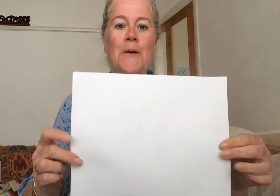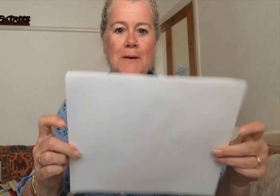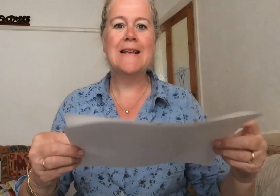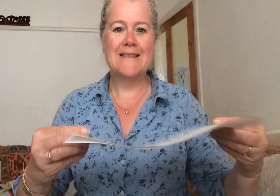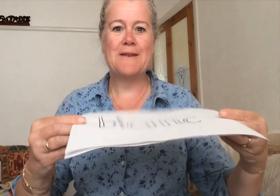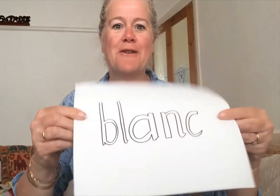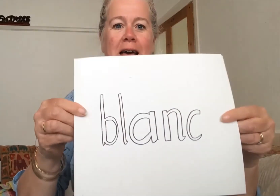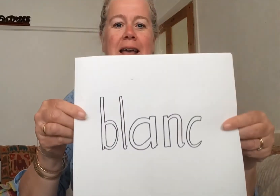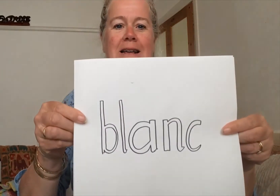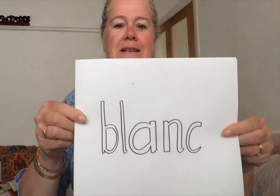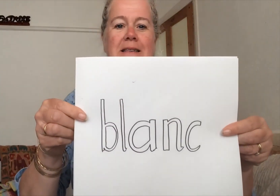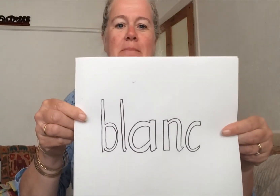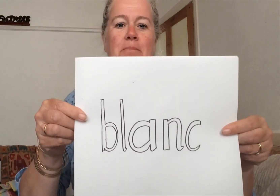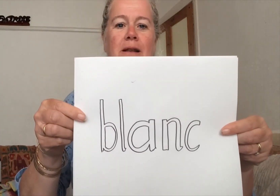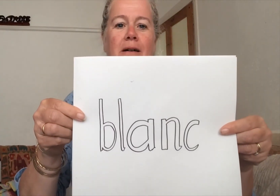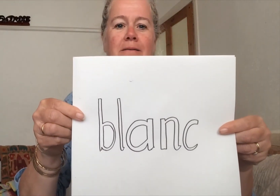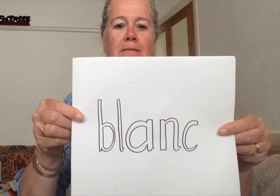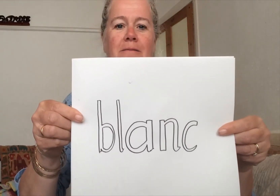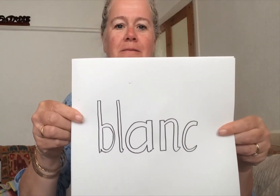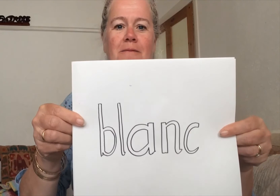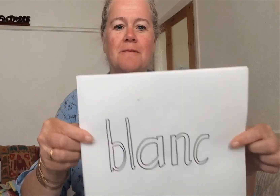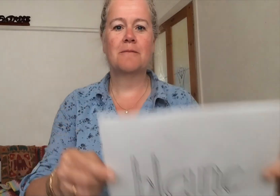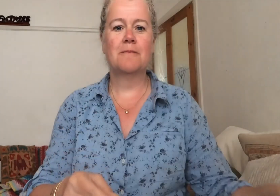Oui, c'est vrai. C'est blanc.